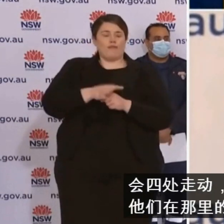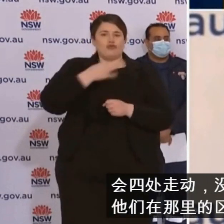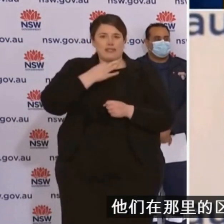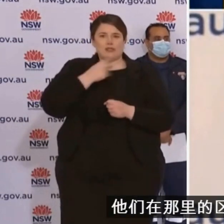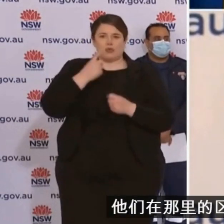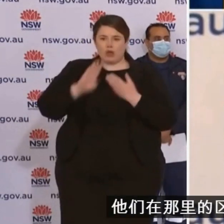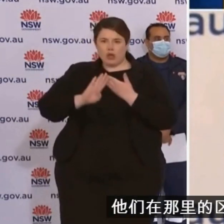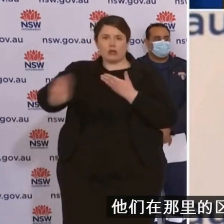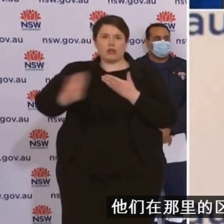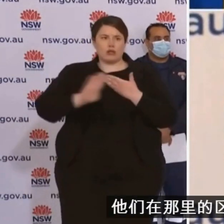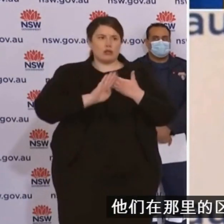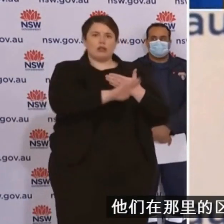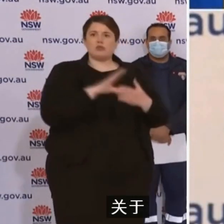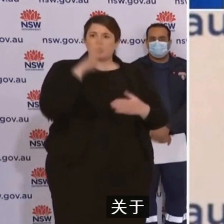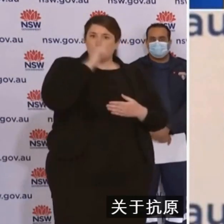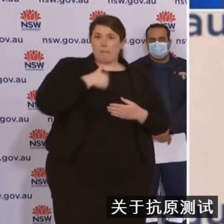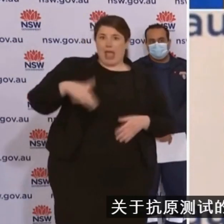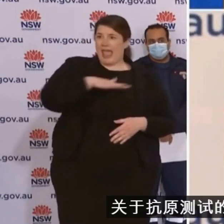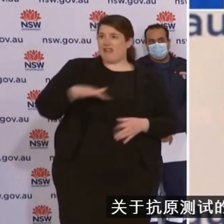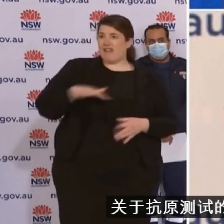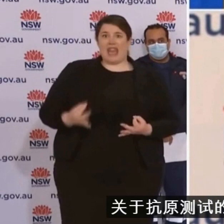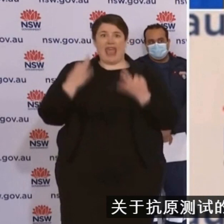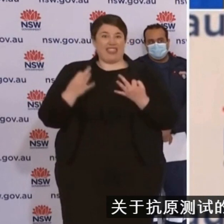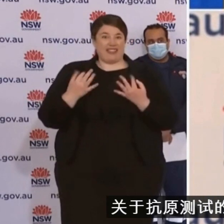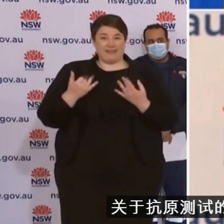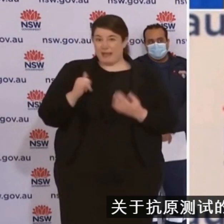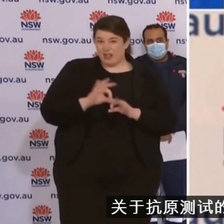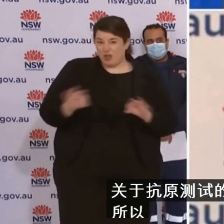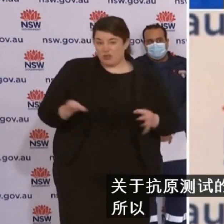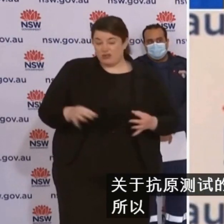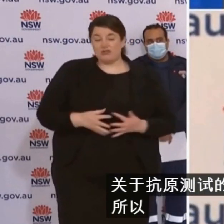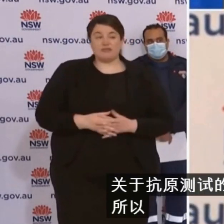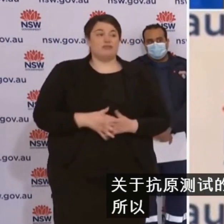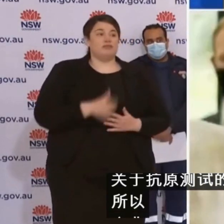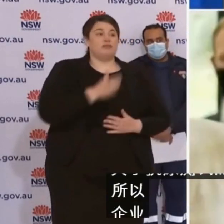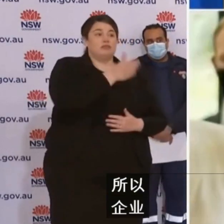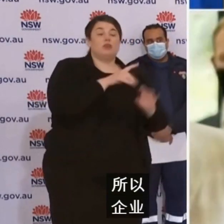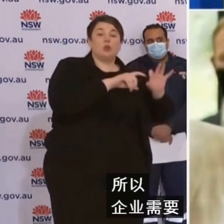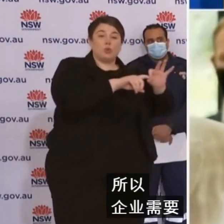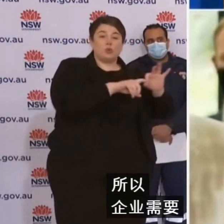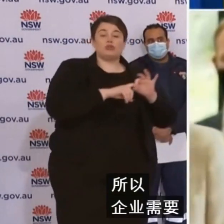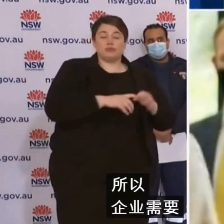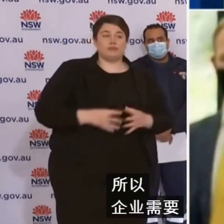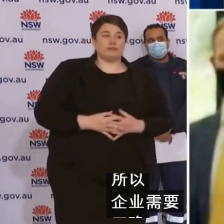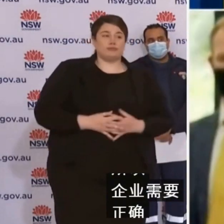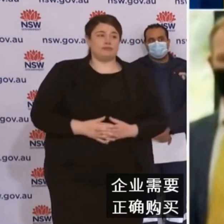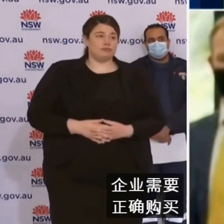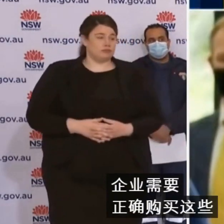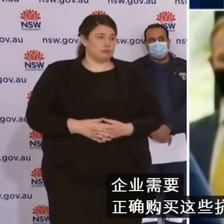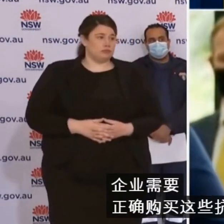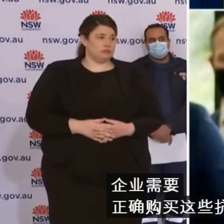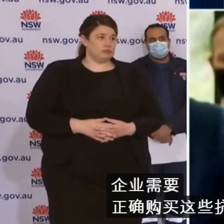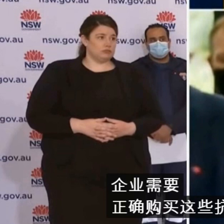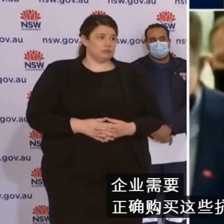where there isn't any COVID cases. On antigen tests, Dr. Chant, so businesses need to buy